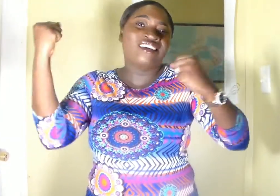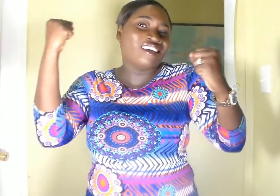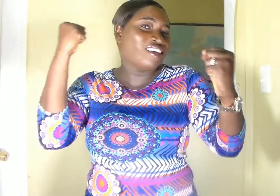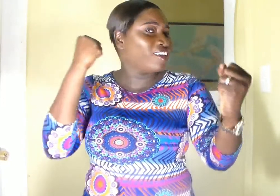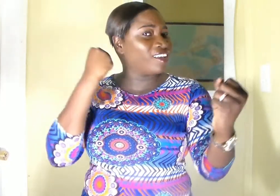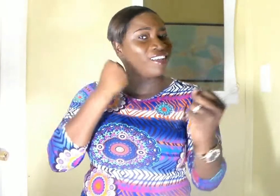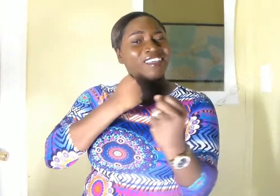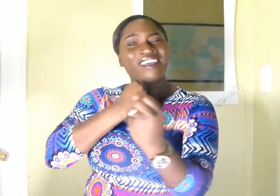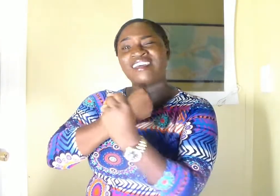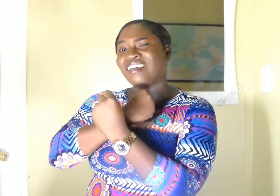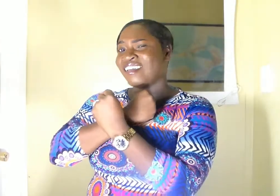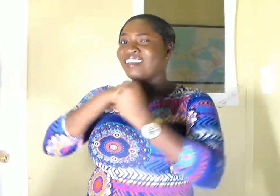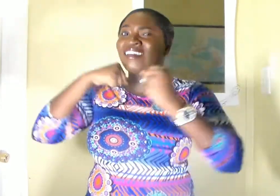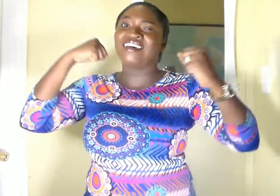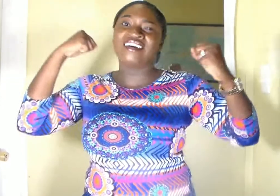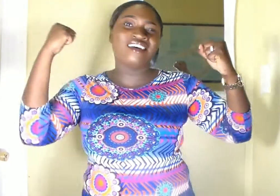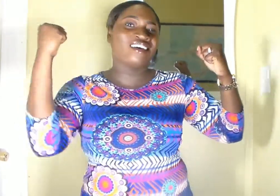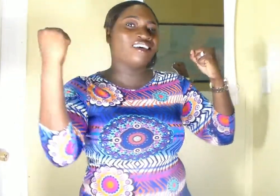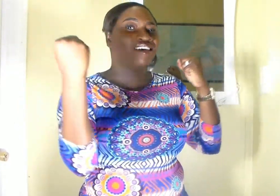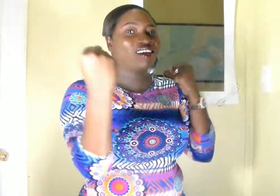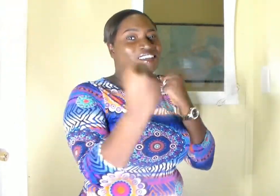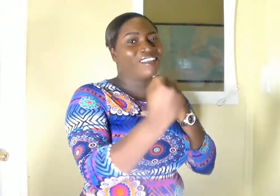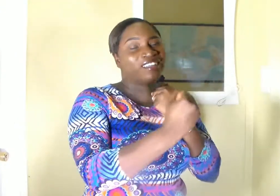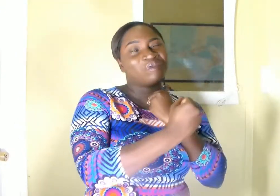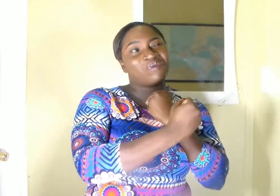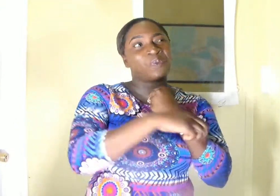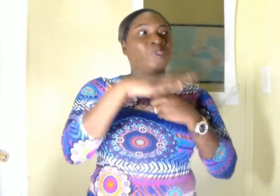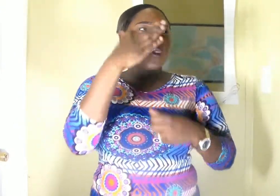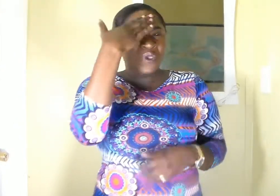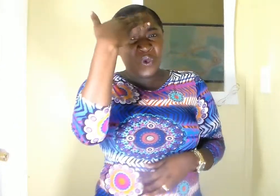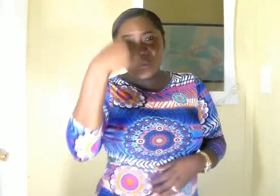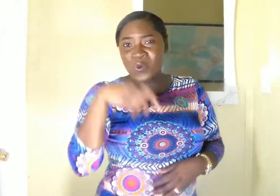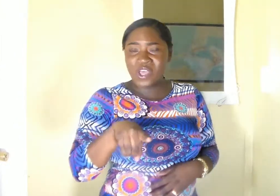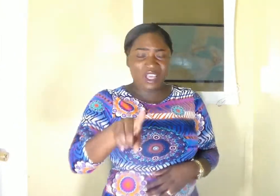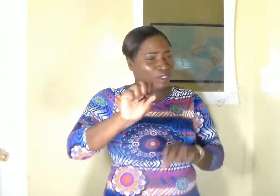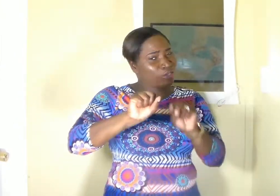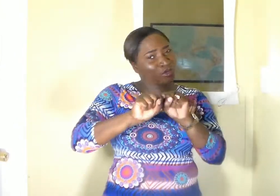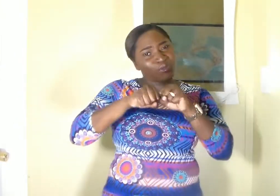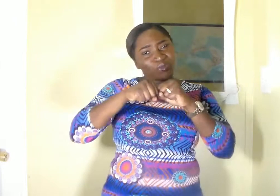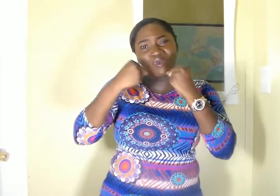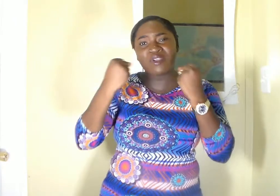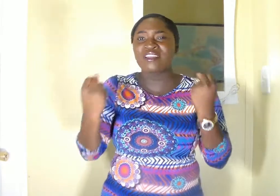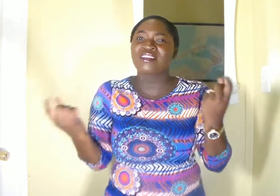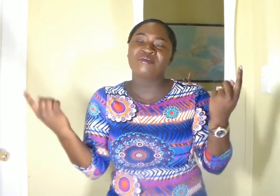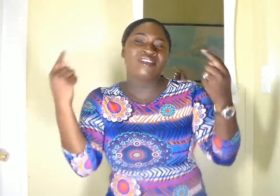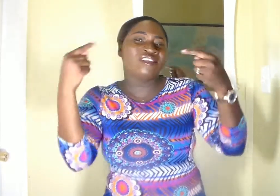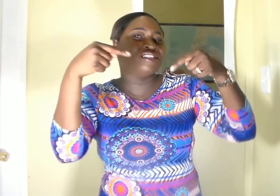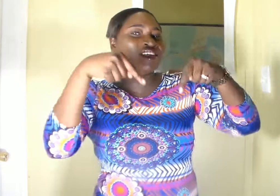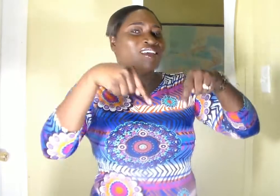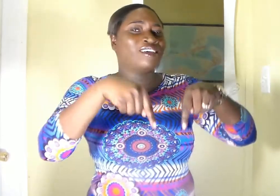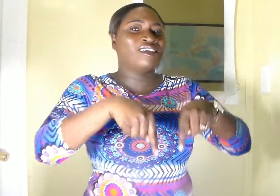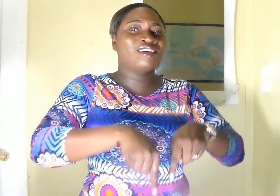why does it break me down?